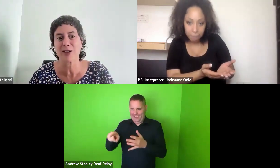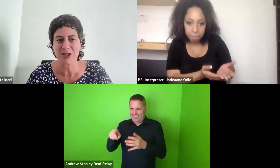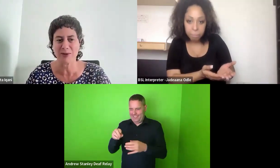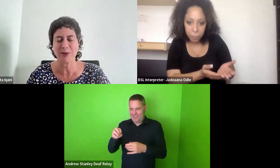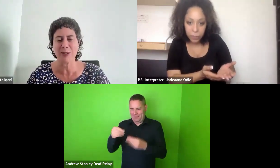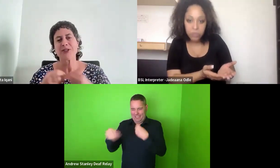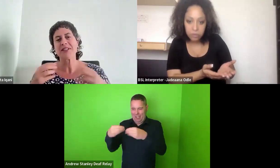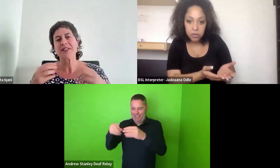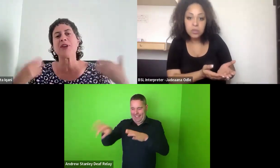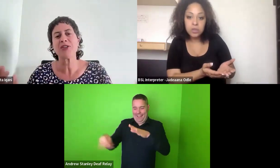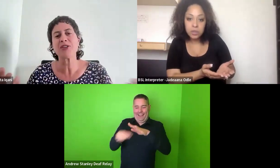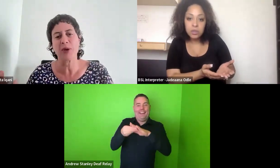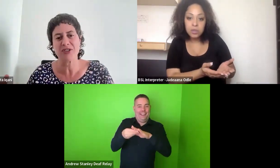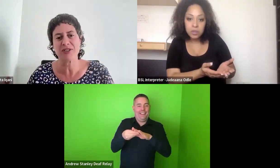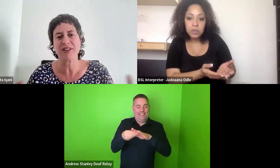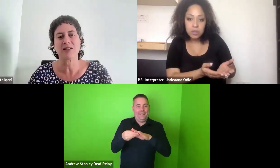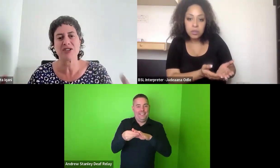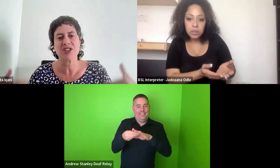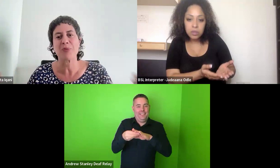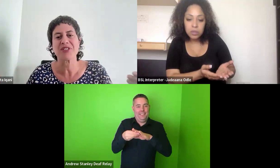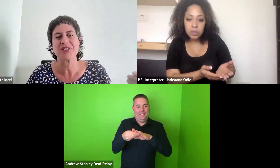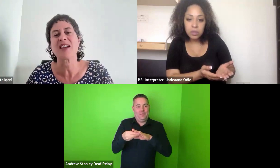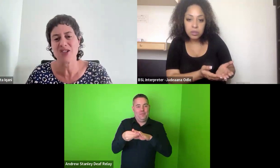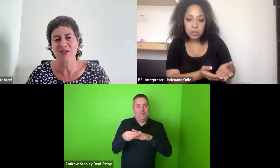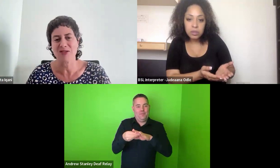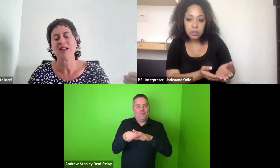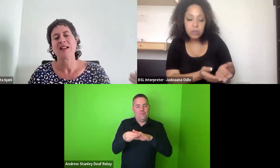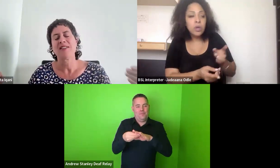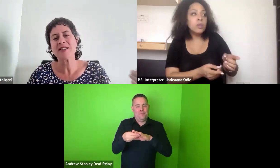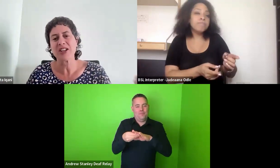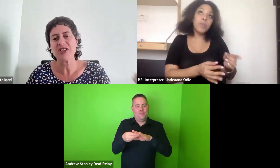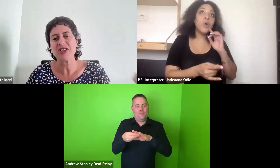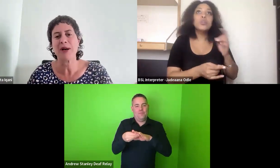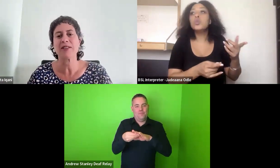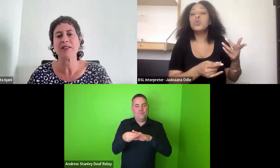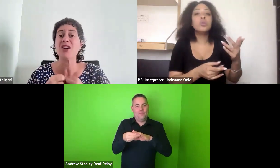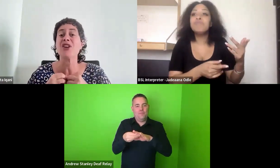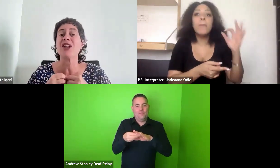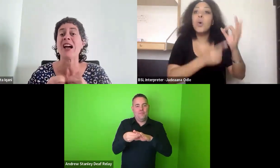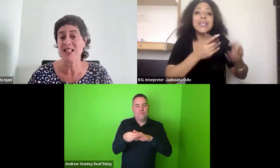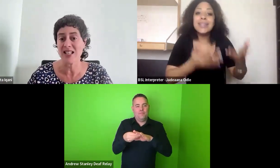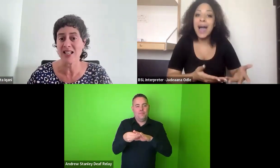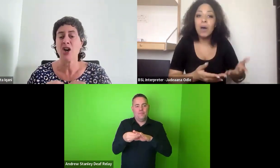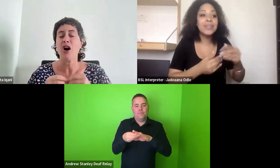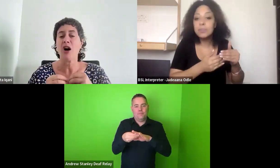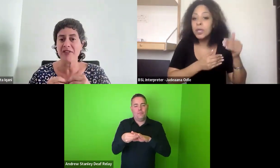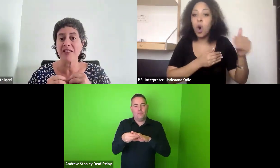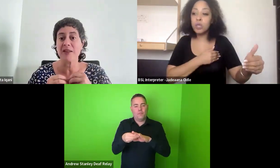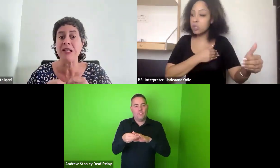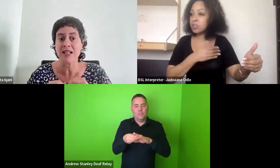are ecological. So this is beyond a question of ideology and representation. This is actually about the